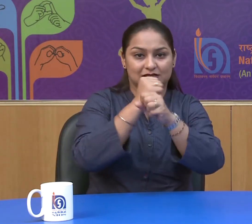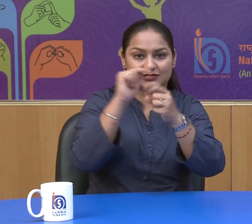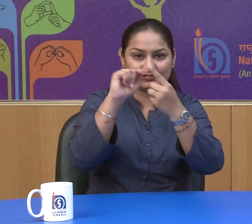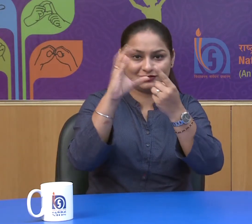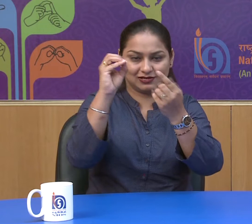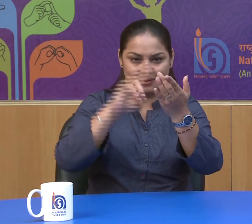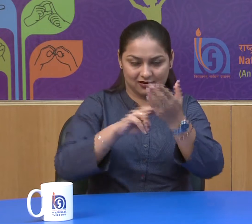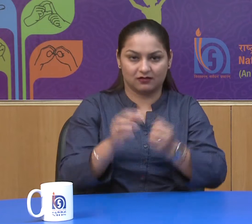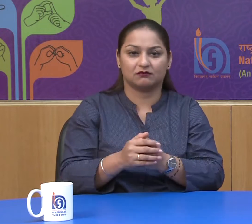tribe,